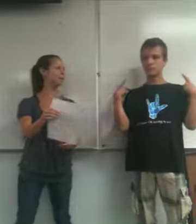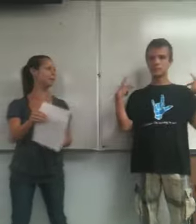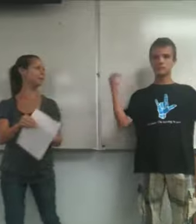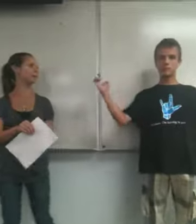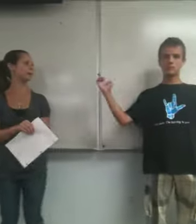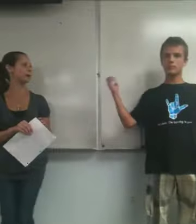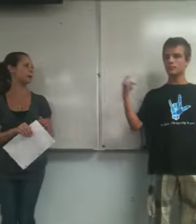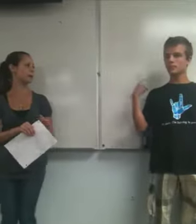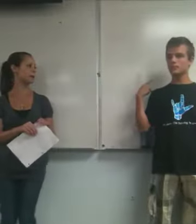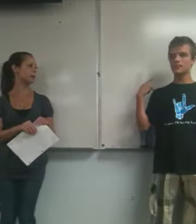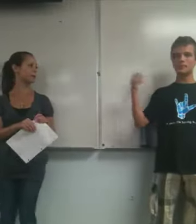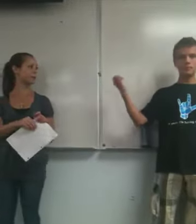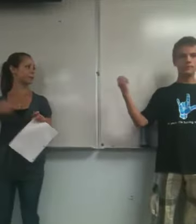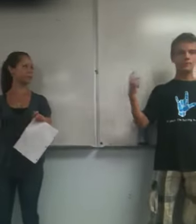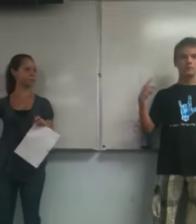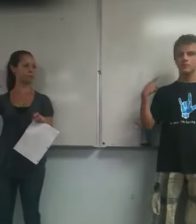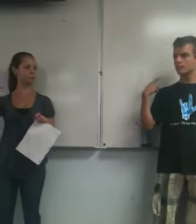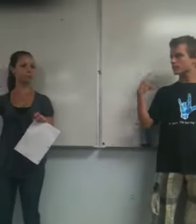PE.